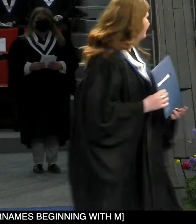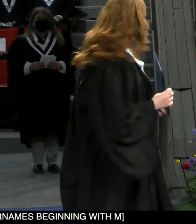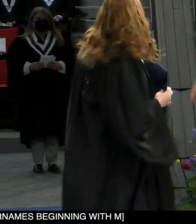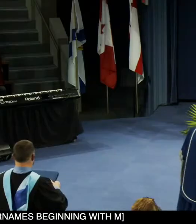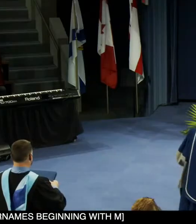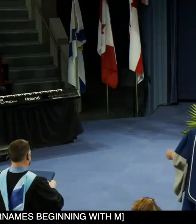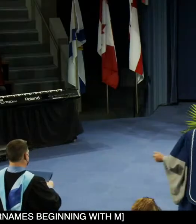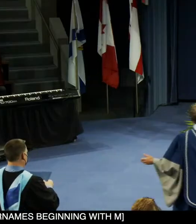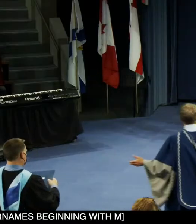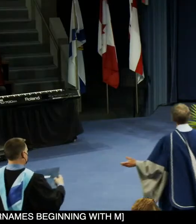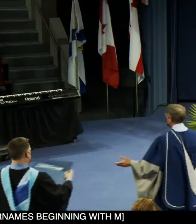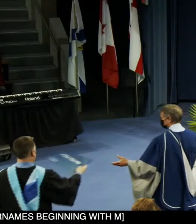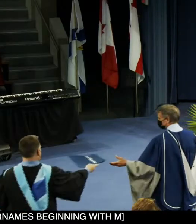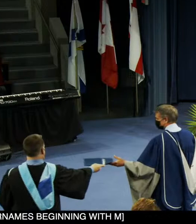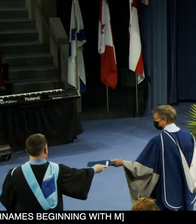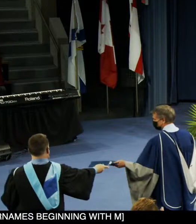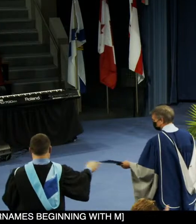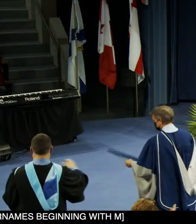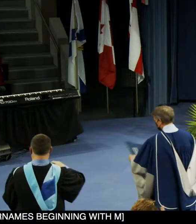Leslie McLean.